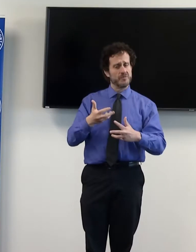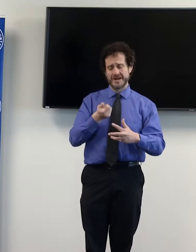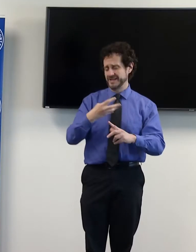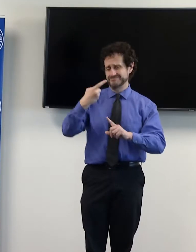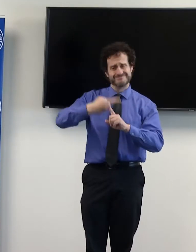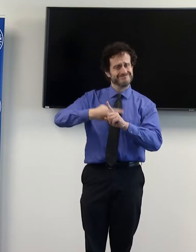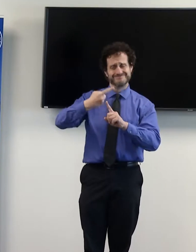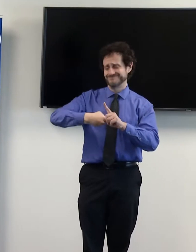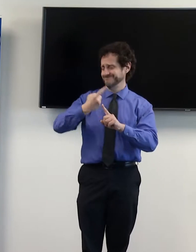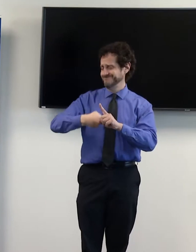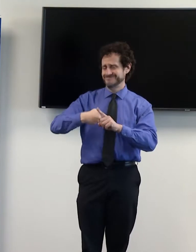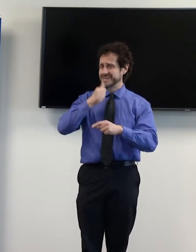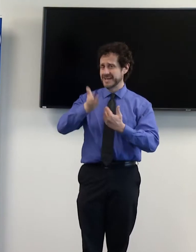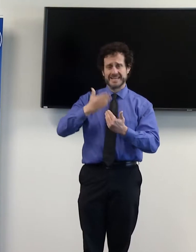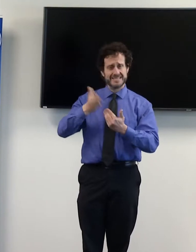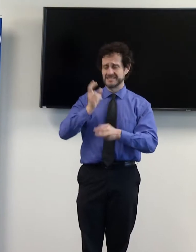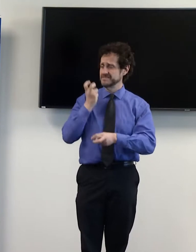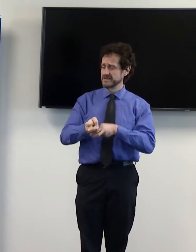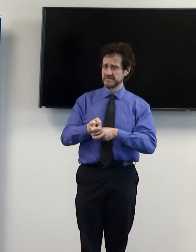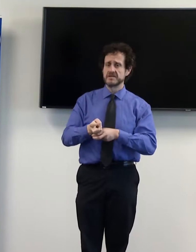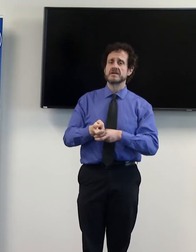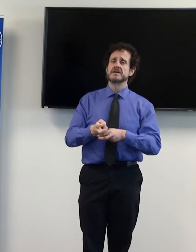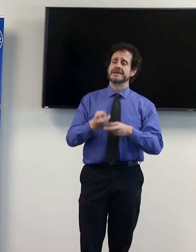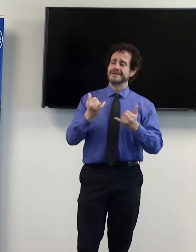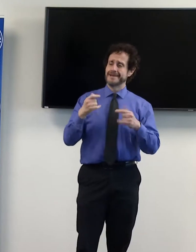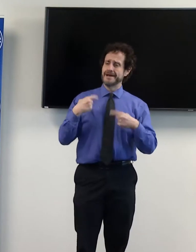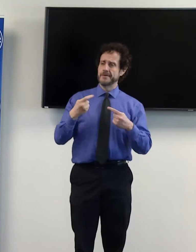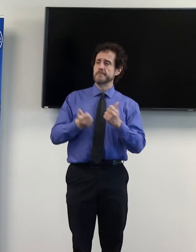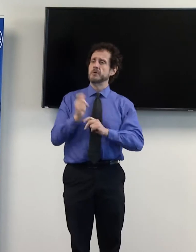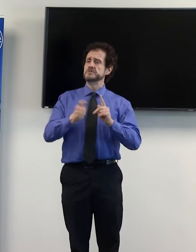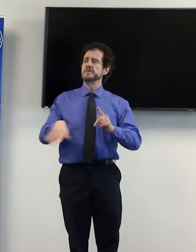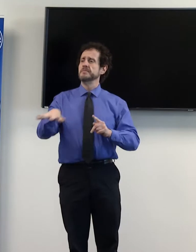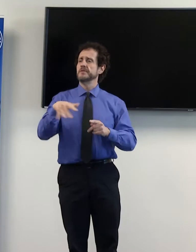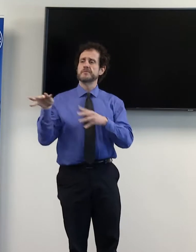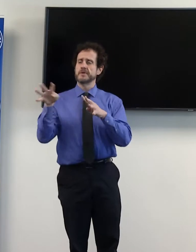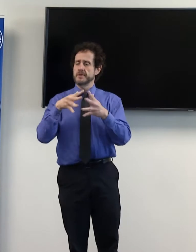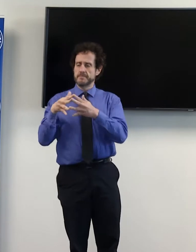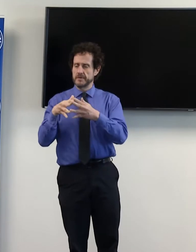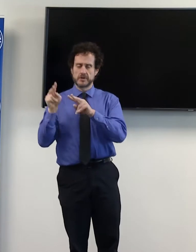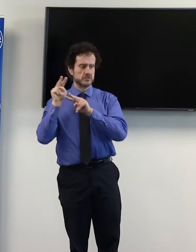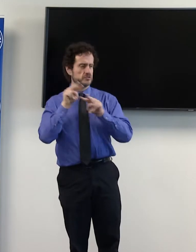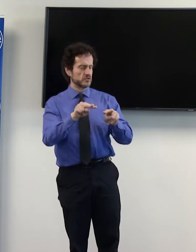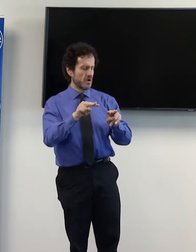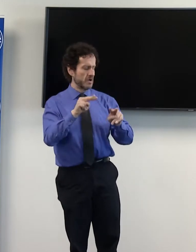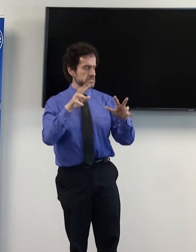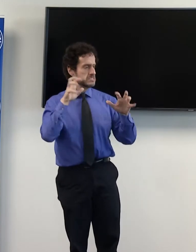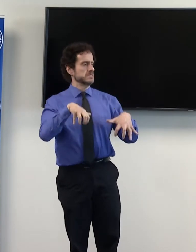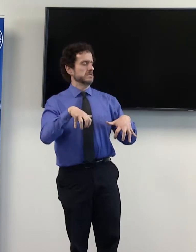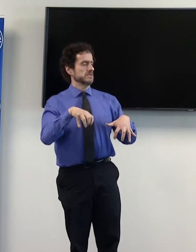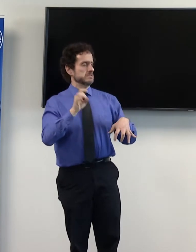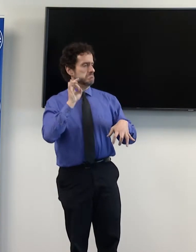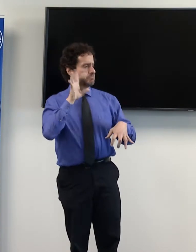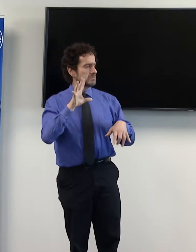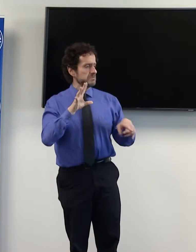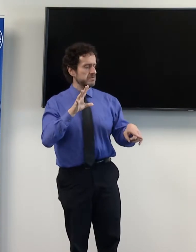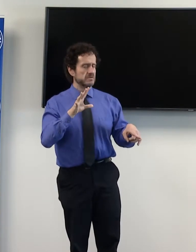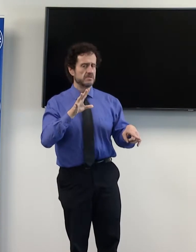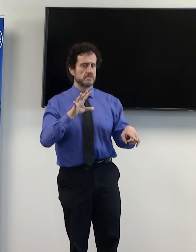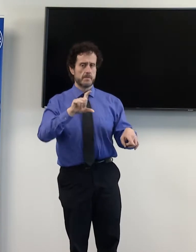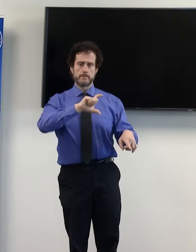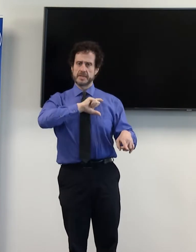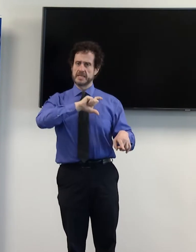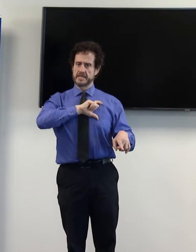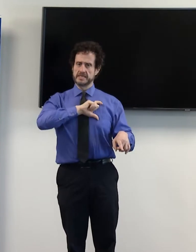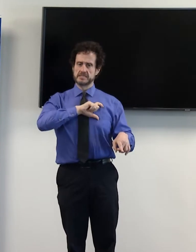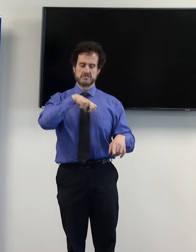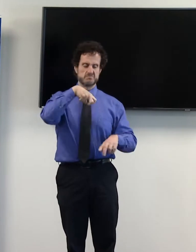much of the world has watched in horror as a police officer knelt on George Floyd's neck until he took